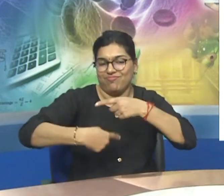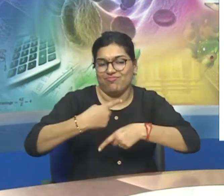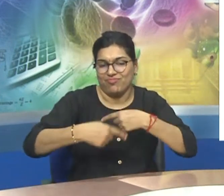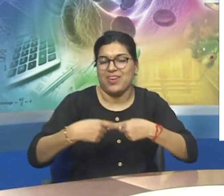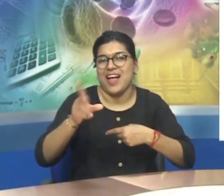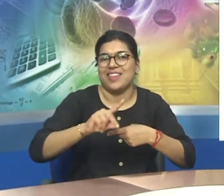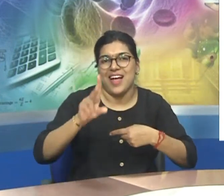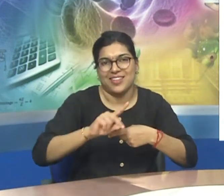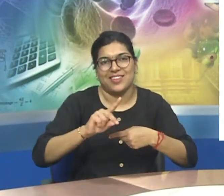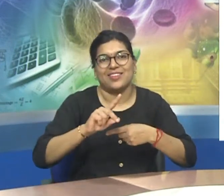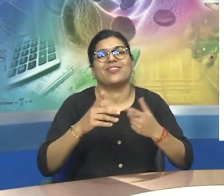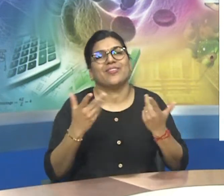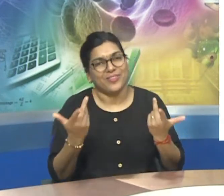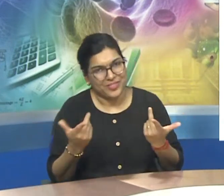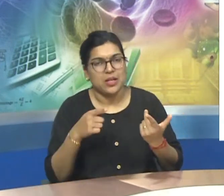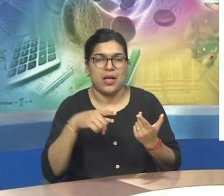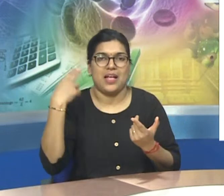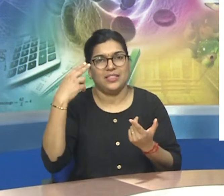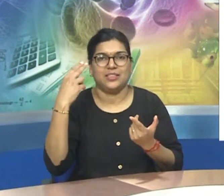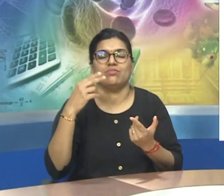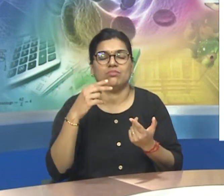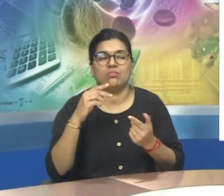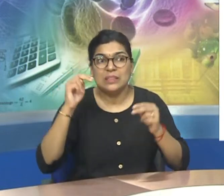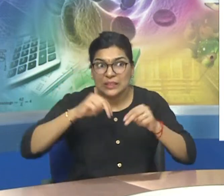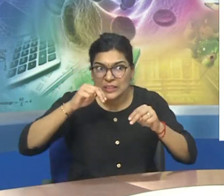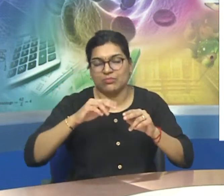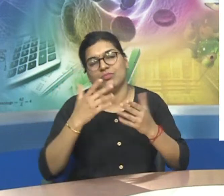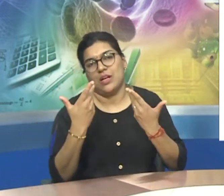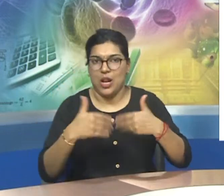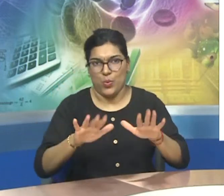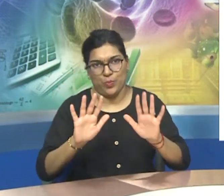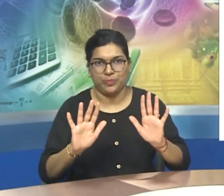And the fourth point explains we can donate old clothes and books.